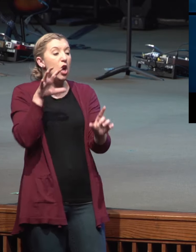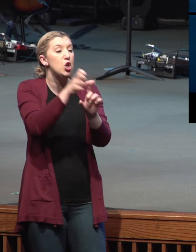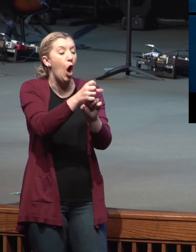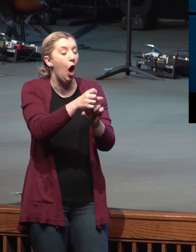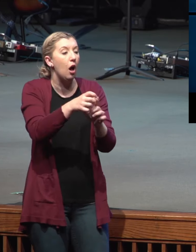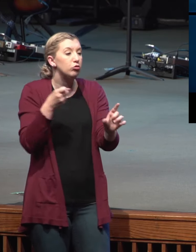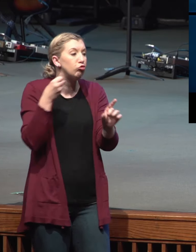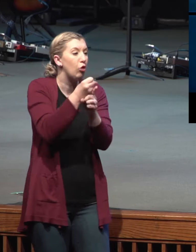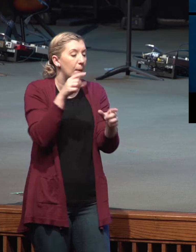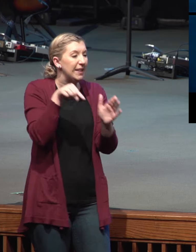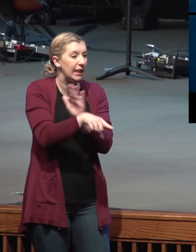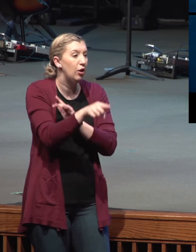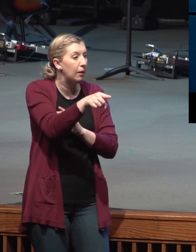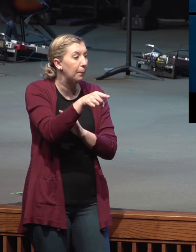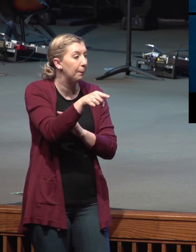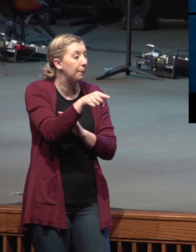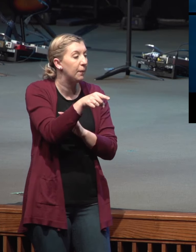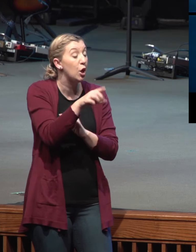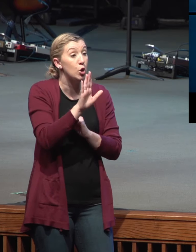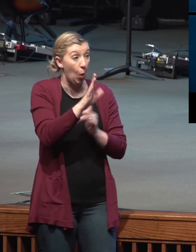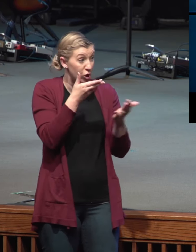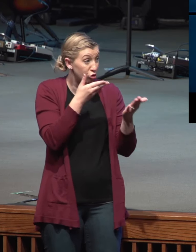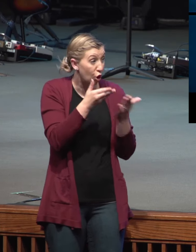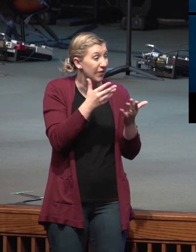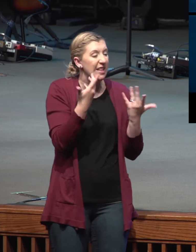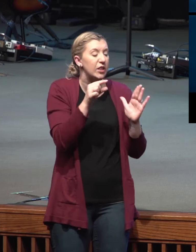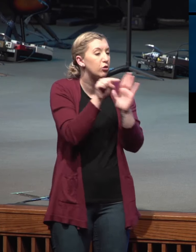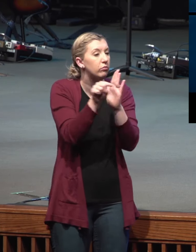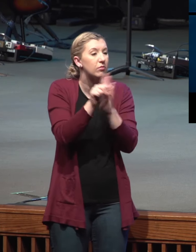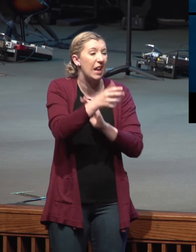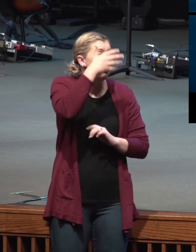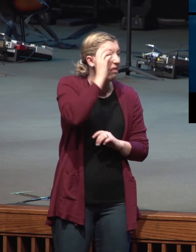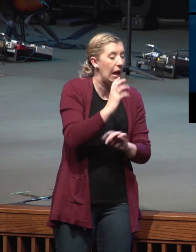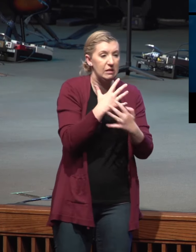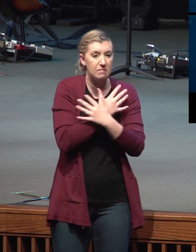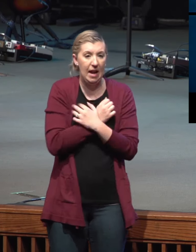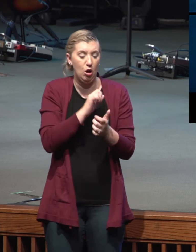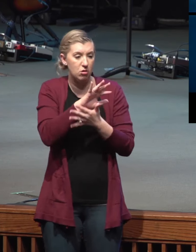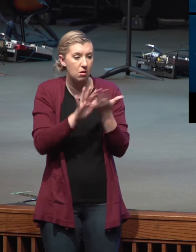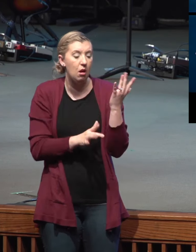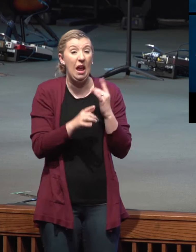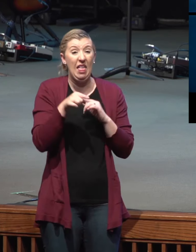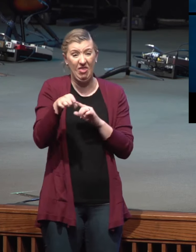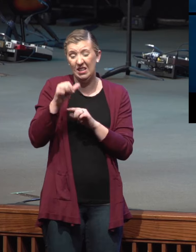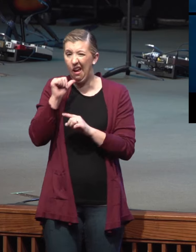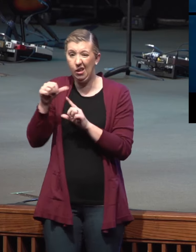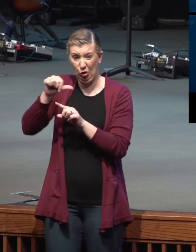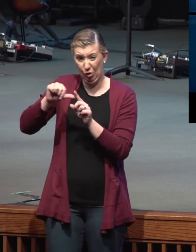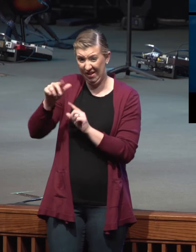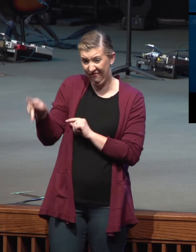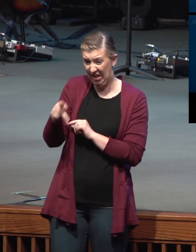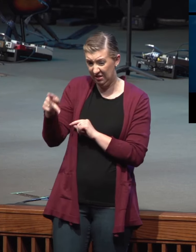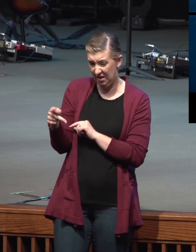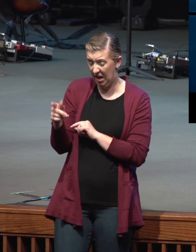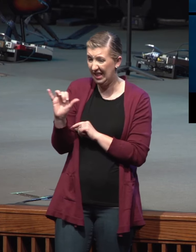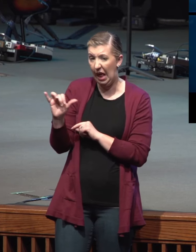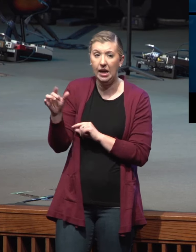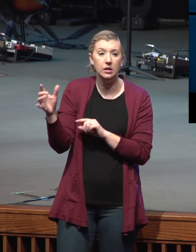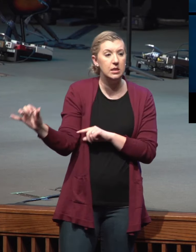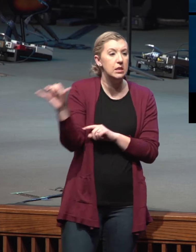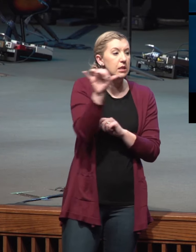and struck him and killed him. Your servant has struck down both lions and bears, and this uncircumcised Philistine shall be like one of